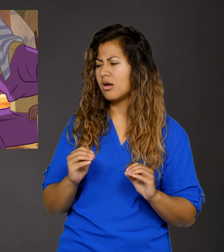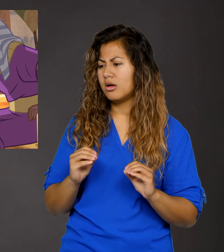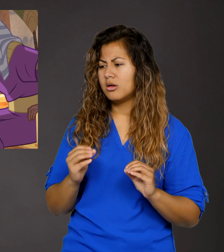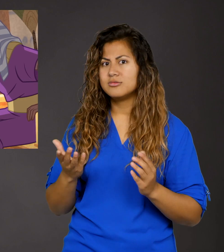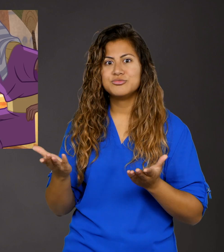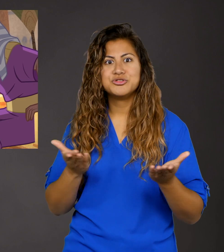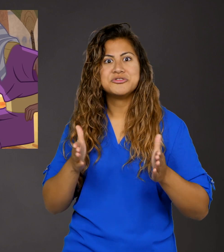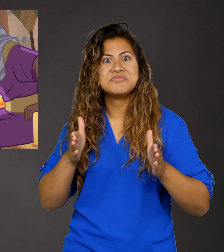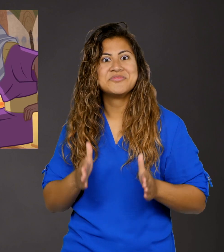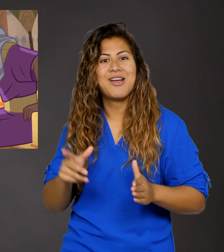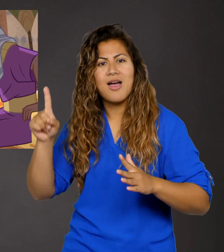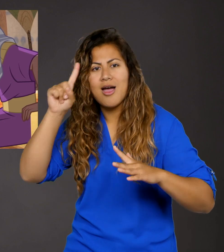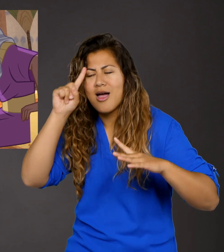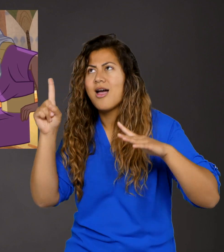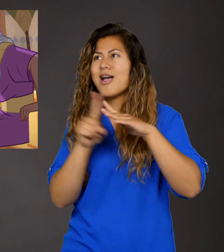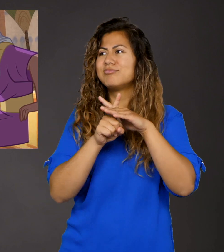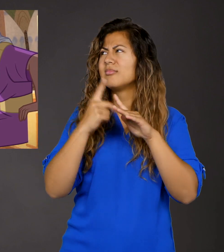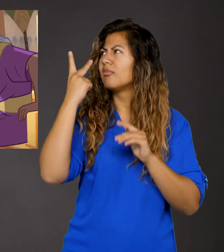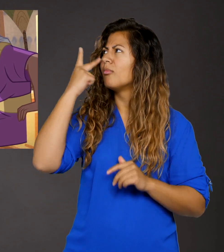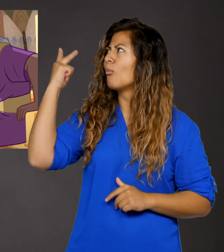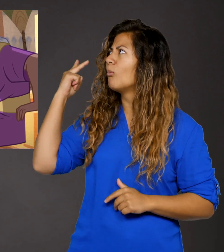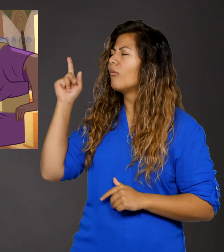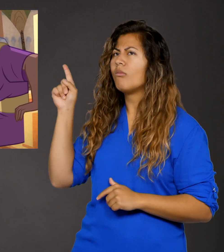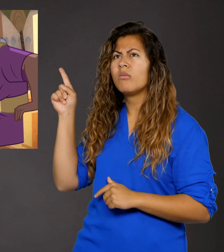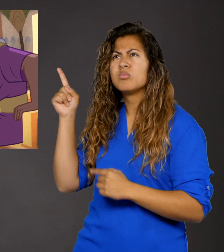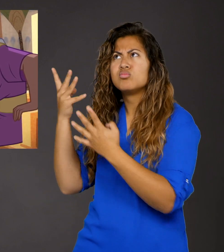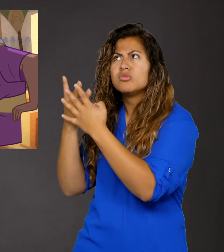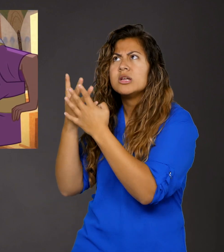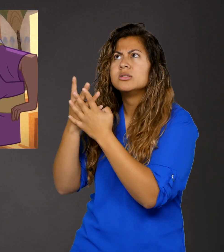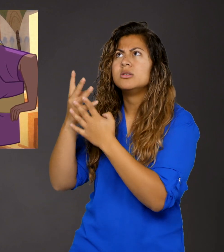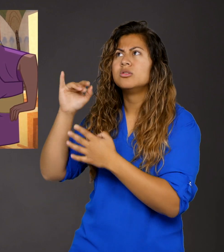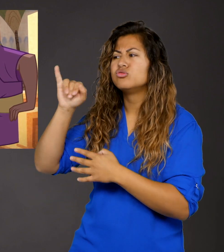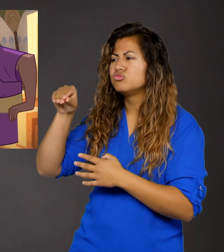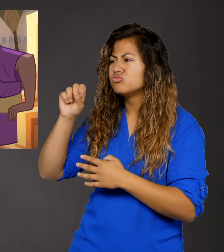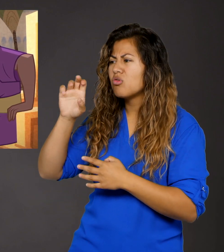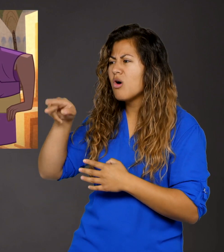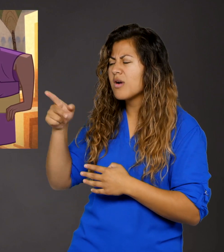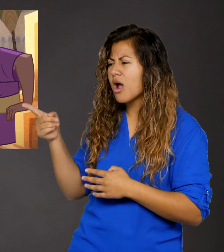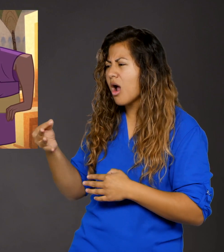Then the butler remembered that Joseph could explain dreams.